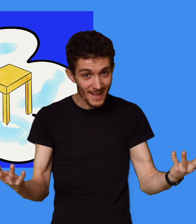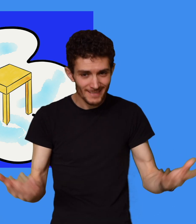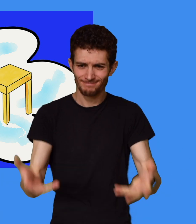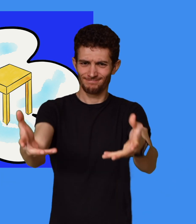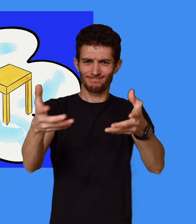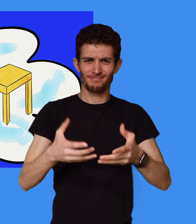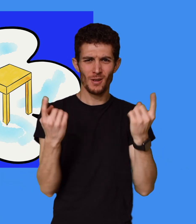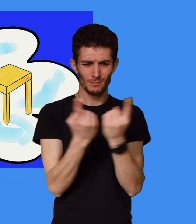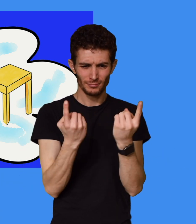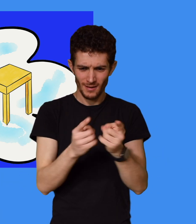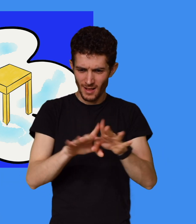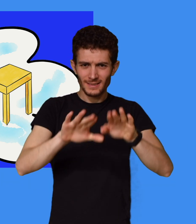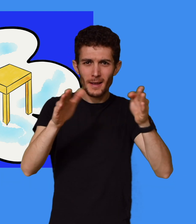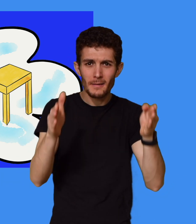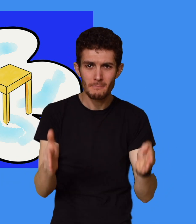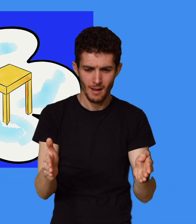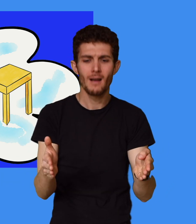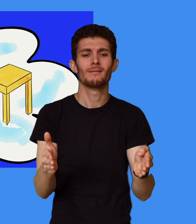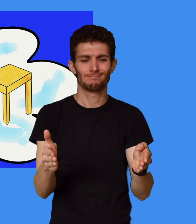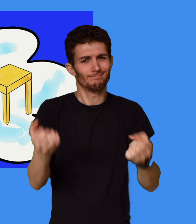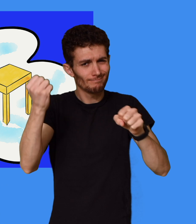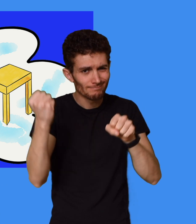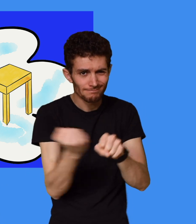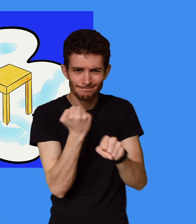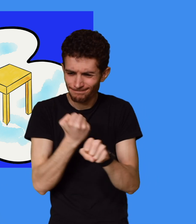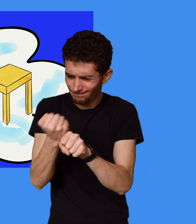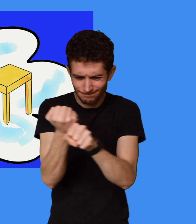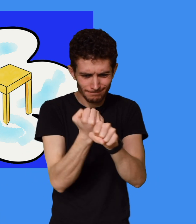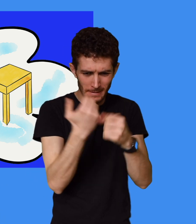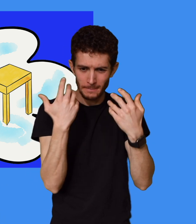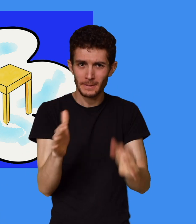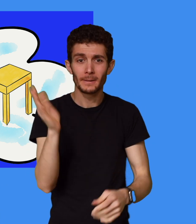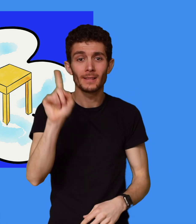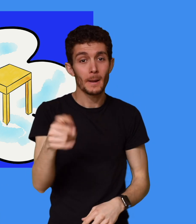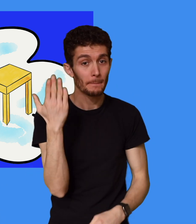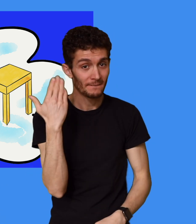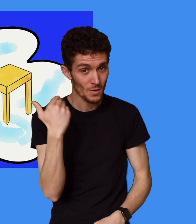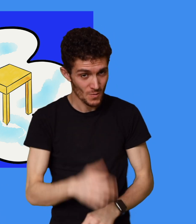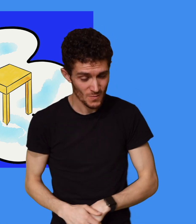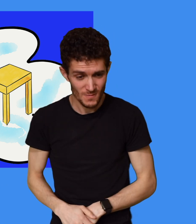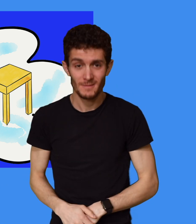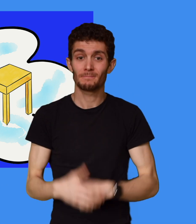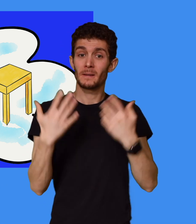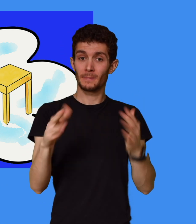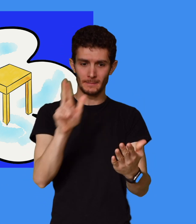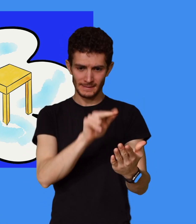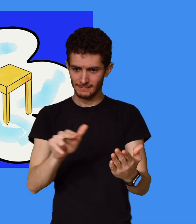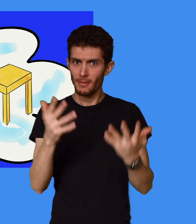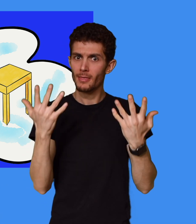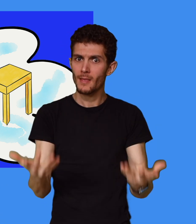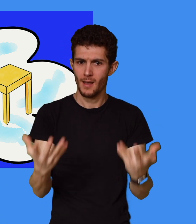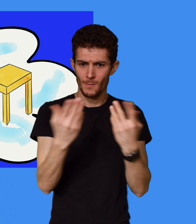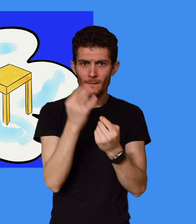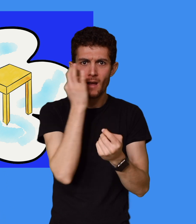Well, it's when you get an object like a table and make it better than before, replied Grandpa. I've painted it